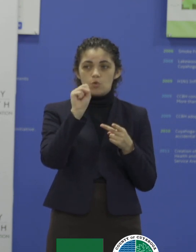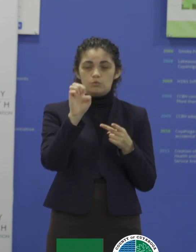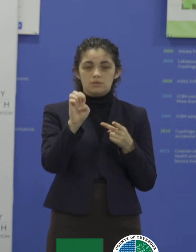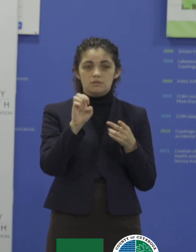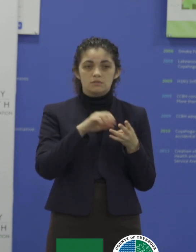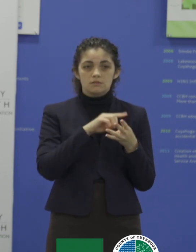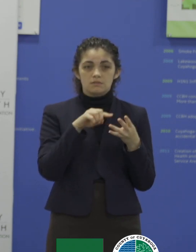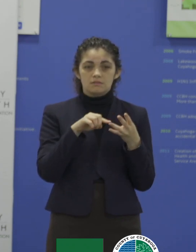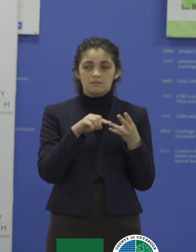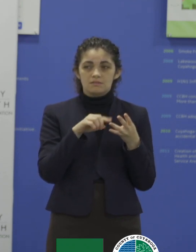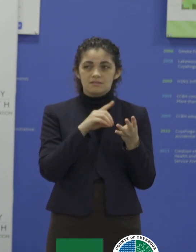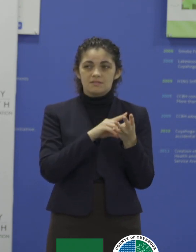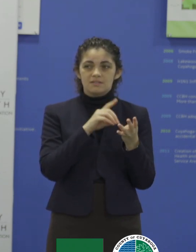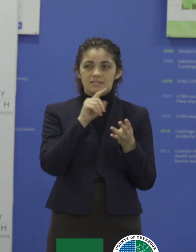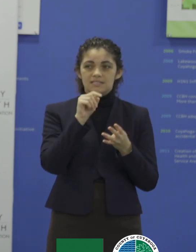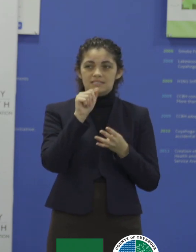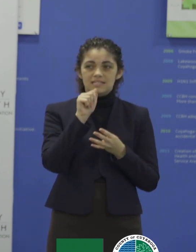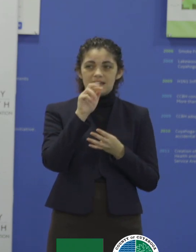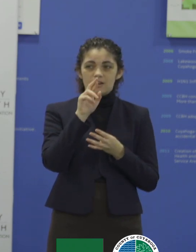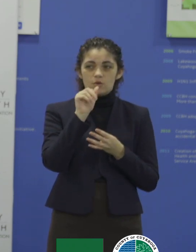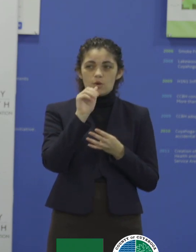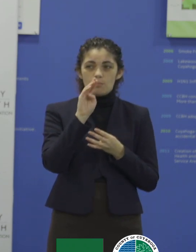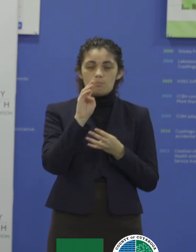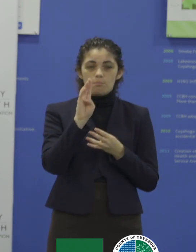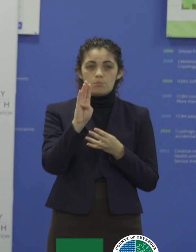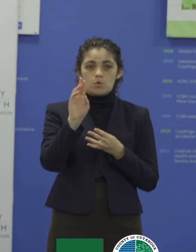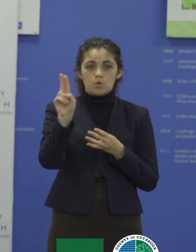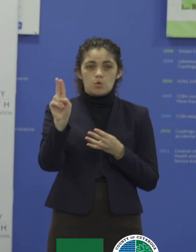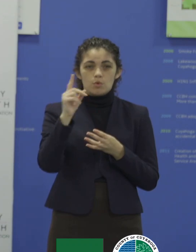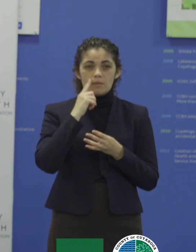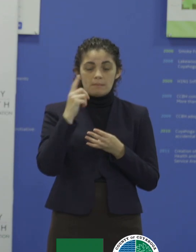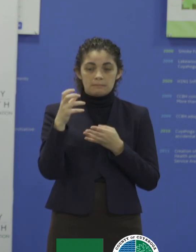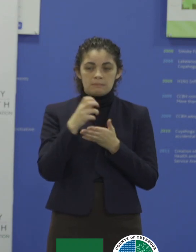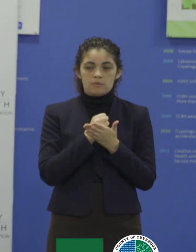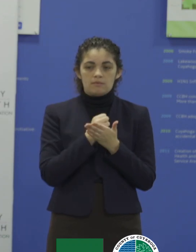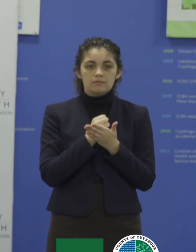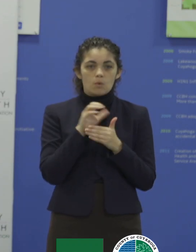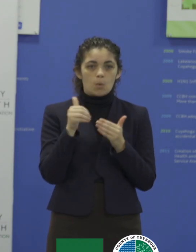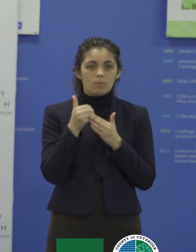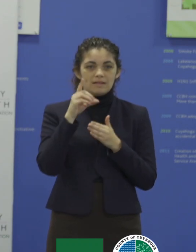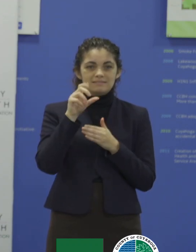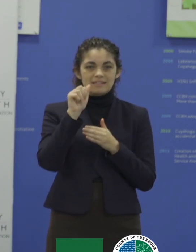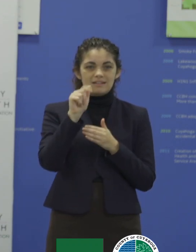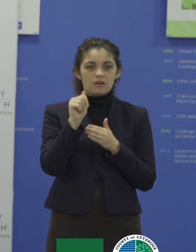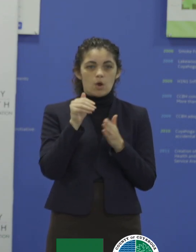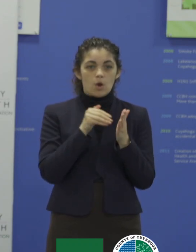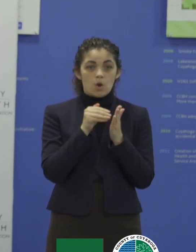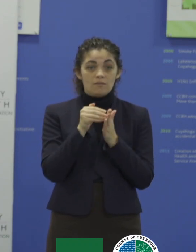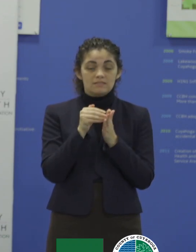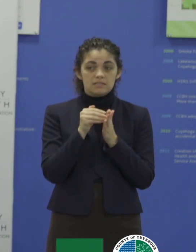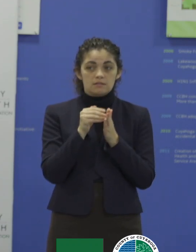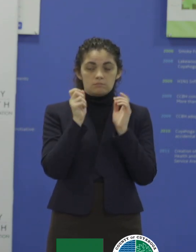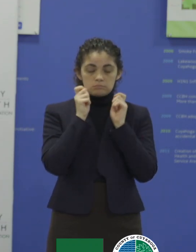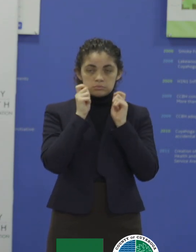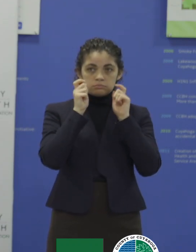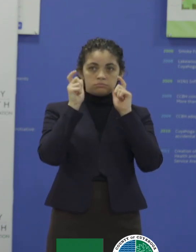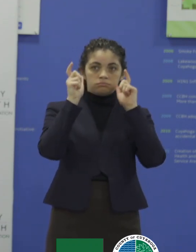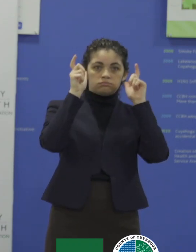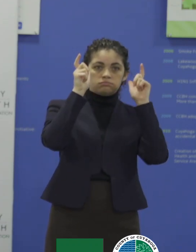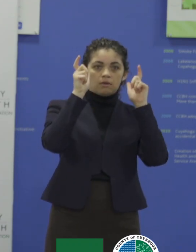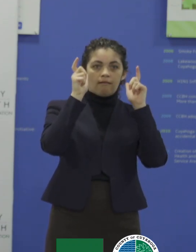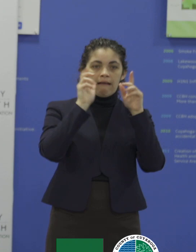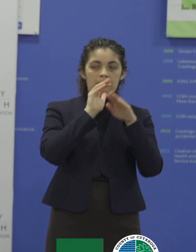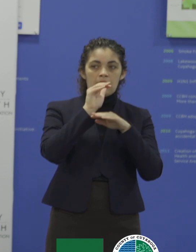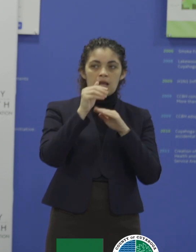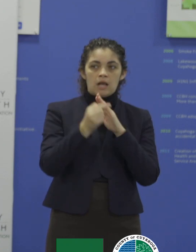and Dr. Tarabu, who are involved with putting together these data. They are up often in the wee hours of the morning to assure that the